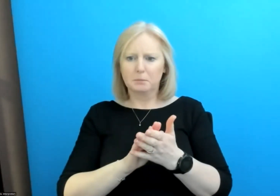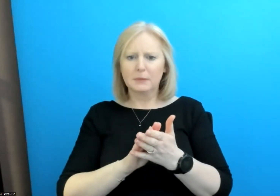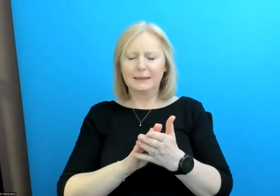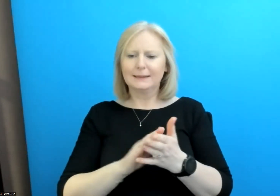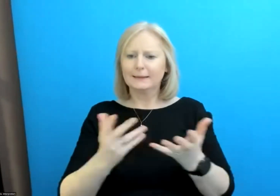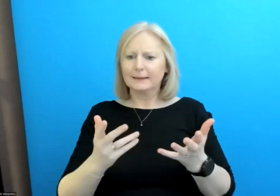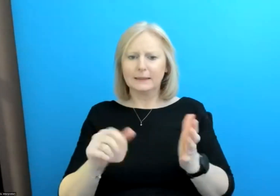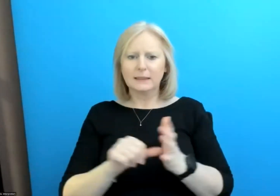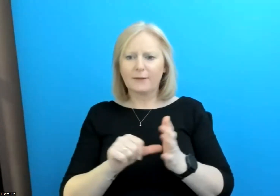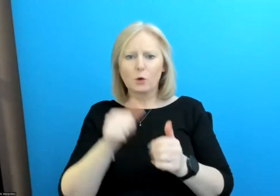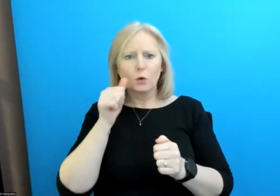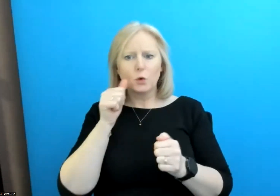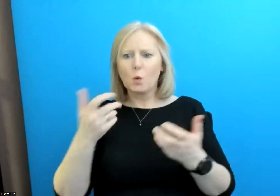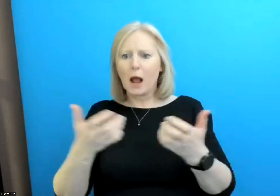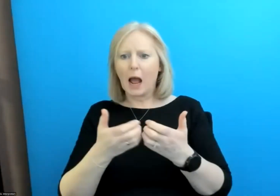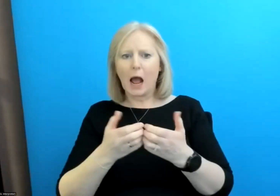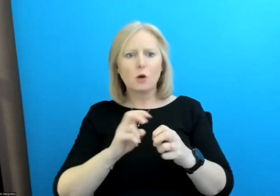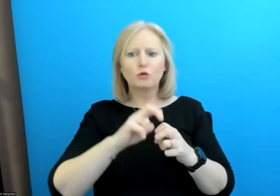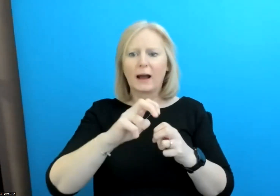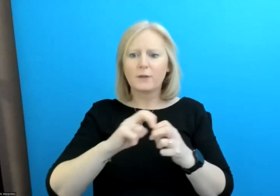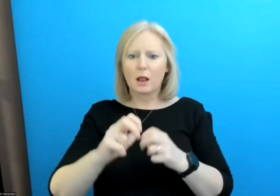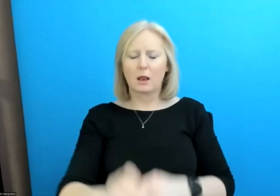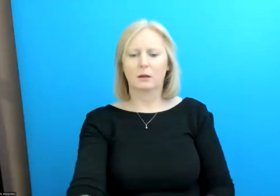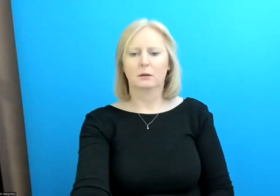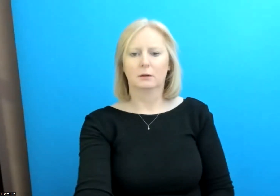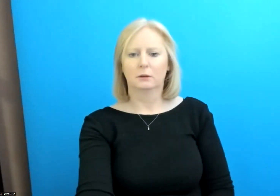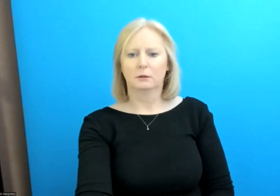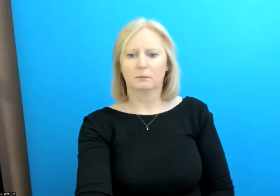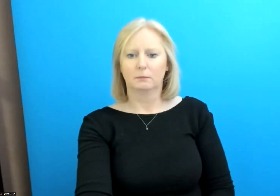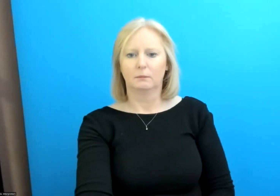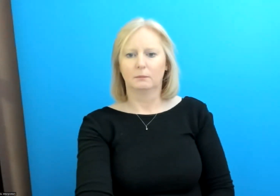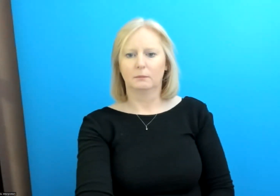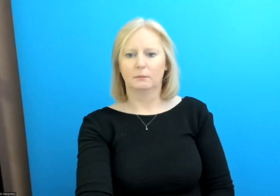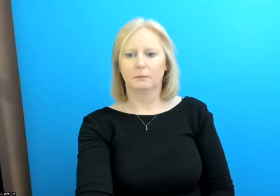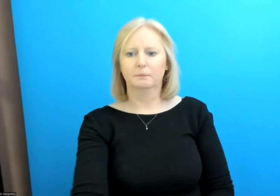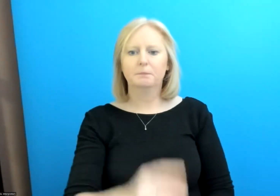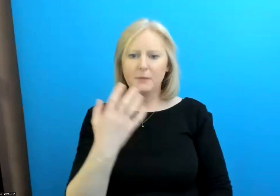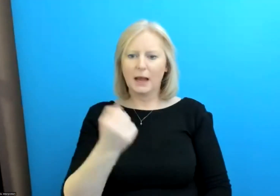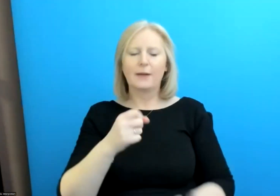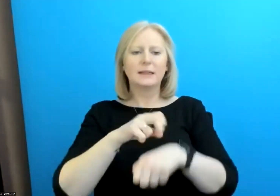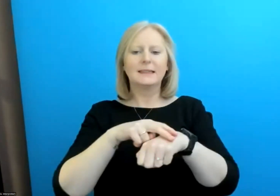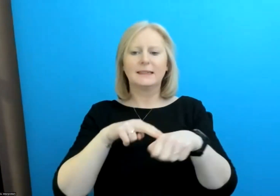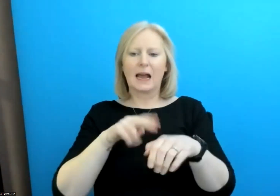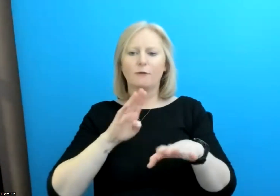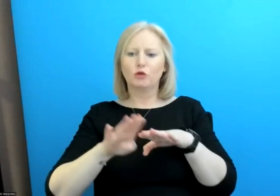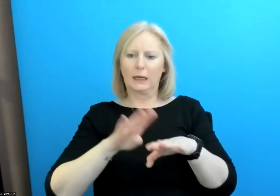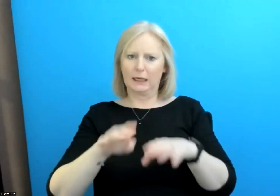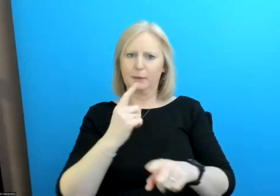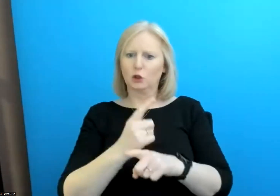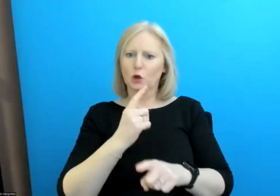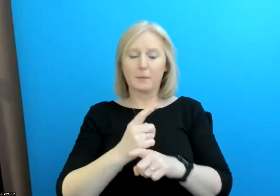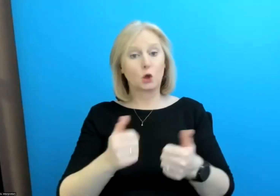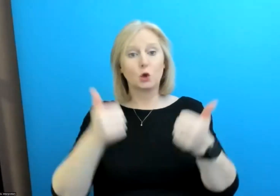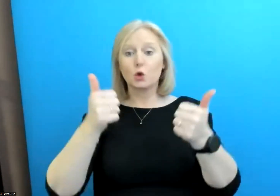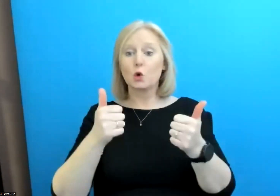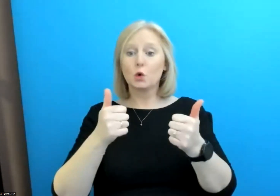journey. There was a few points on staff training as well, some examples of good